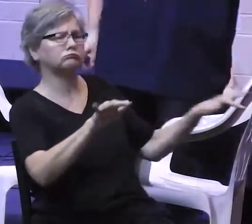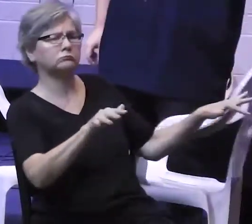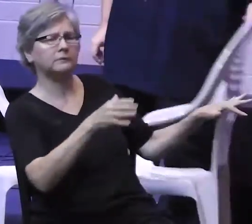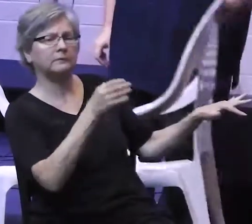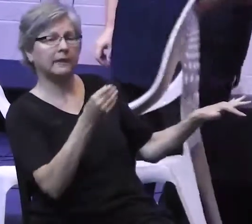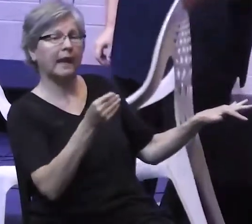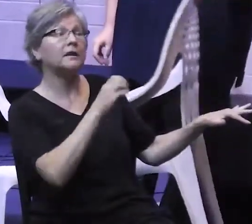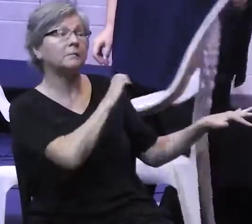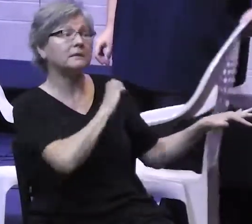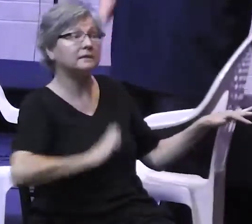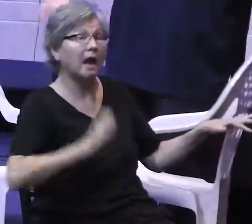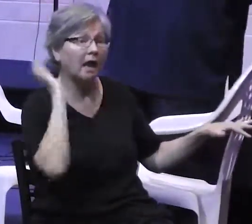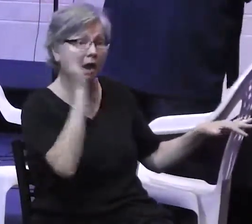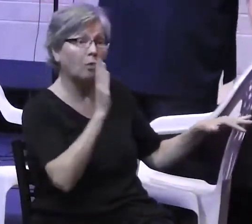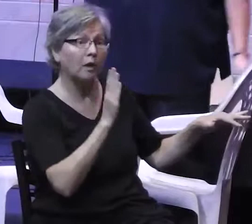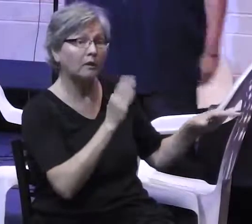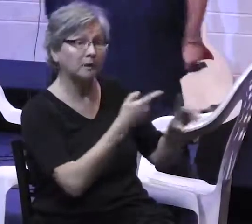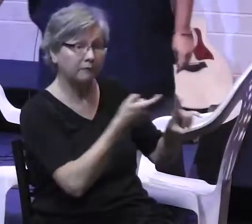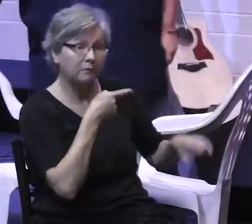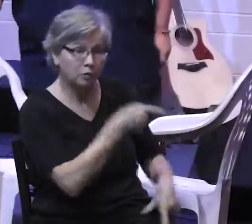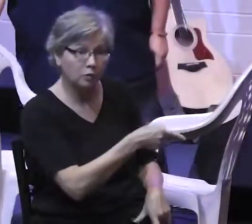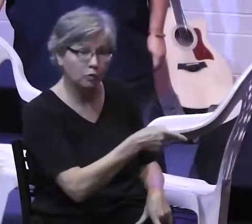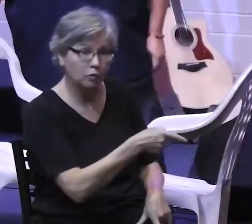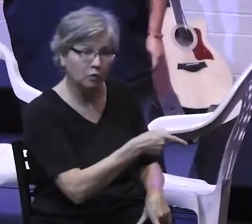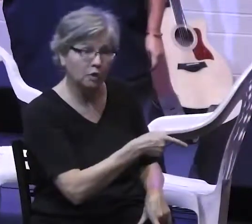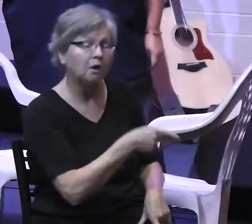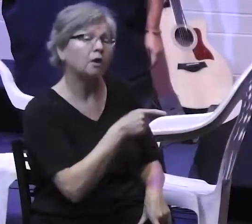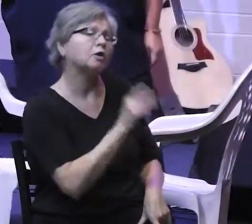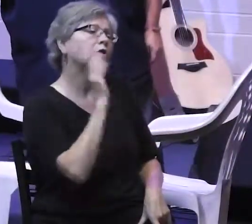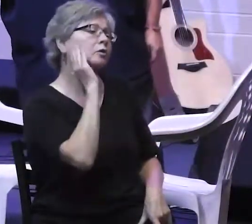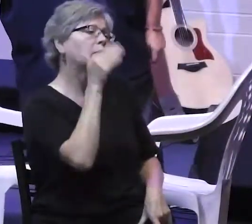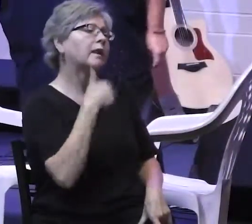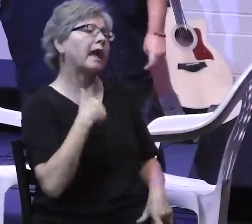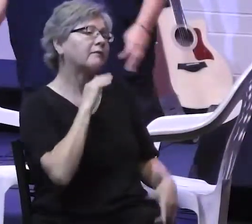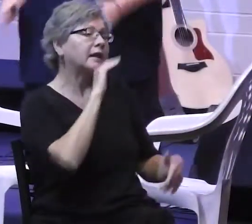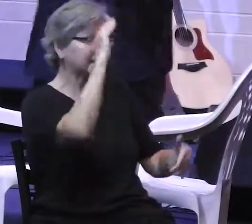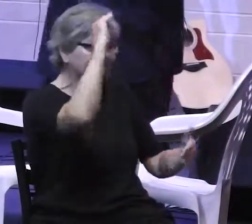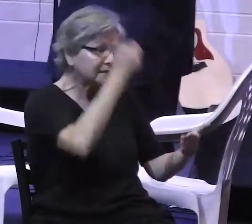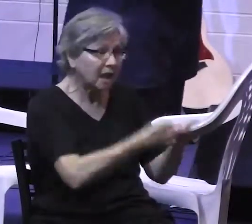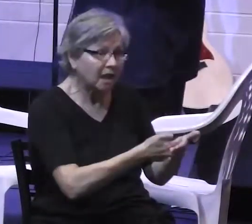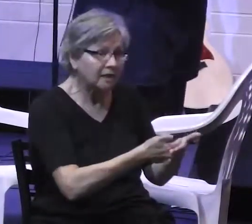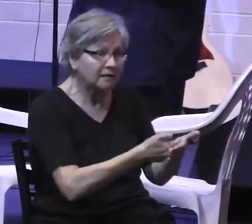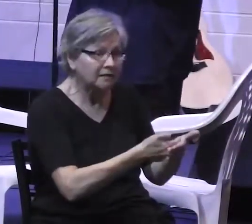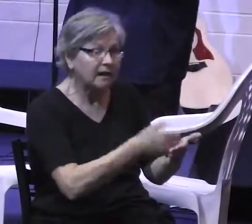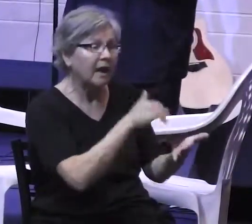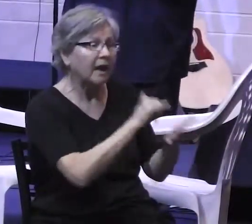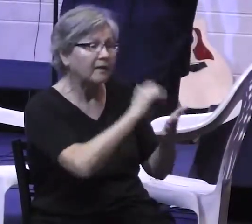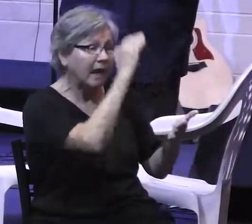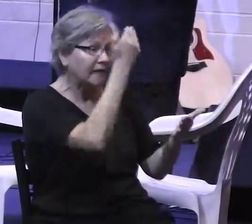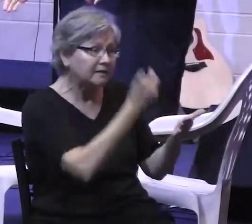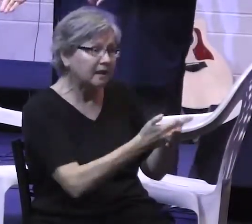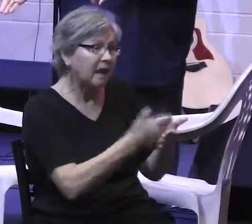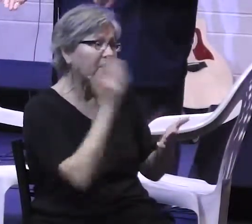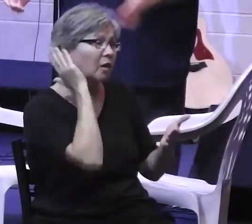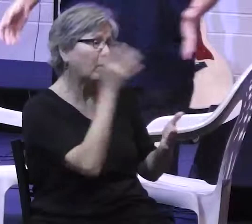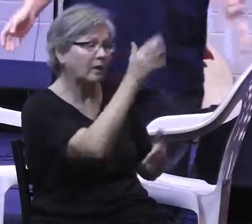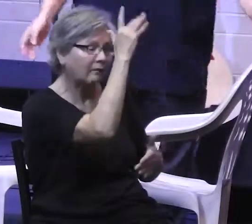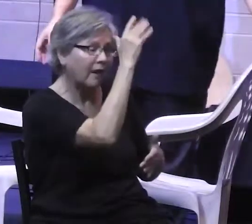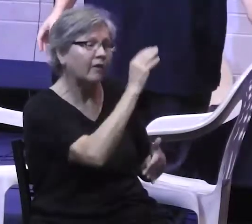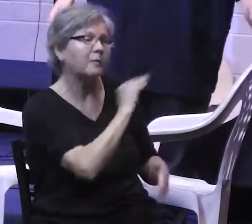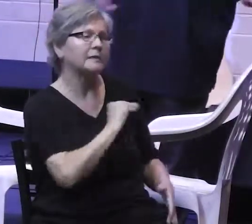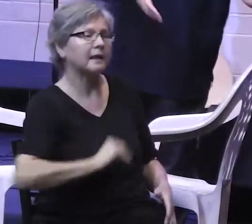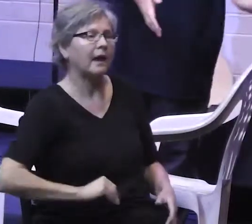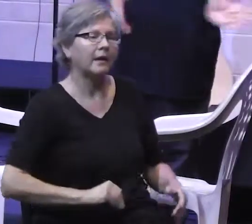so God says, out of you, I'm going to give you a son, Abraham, and that son is going to bear the Messiah. And Abraham's like,